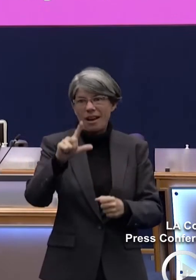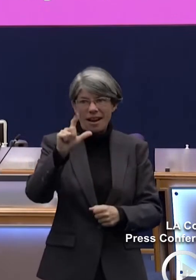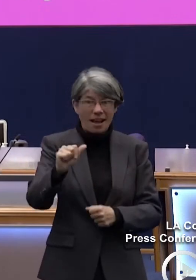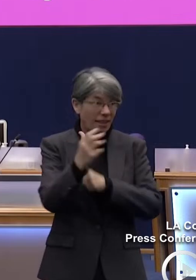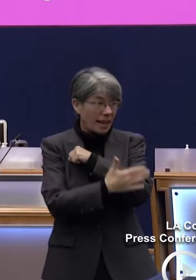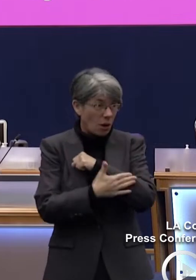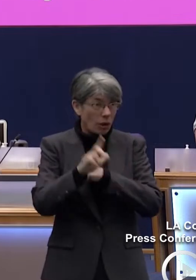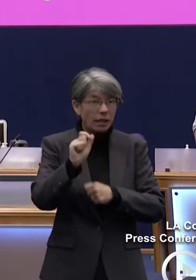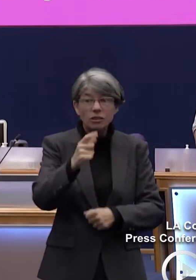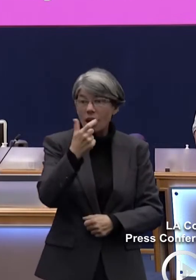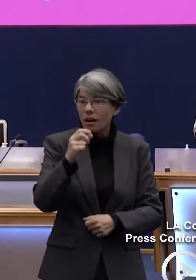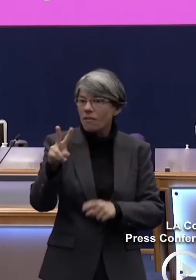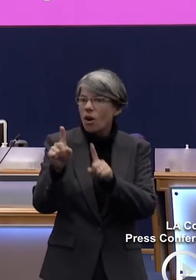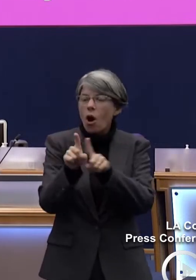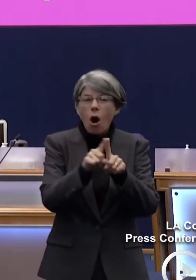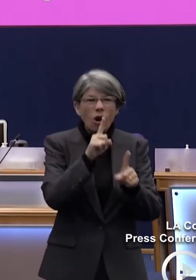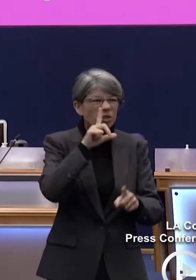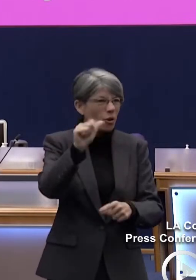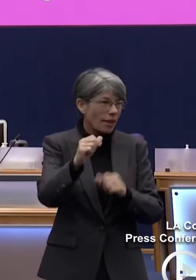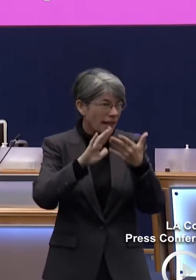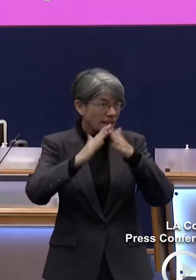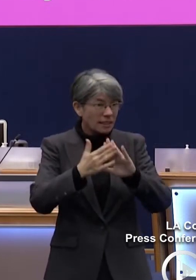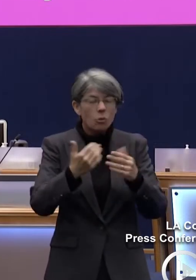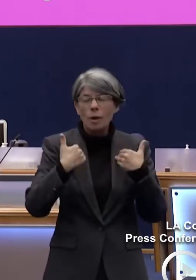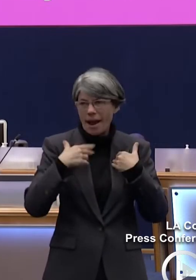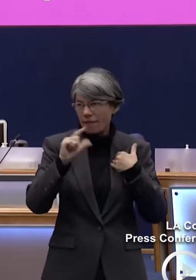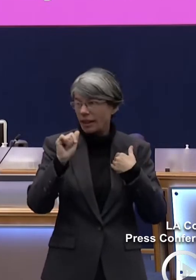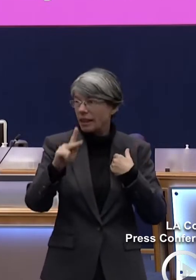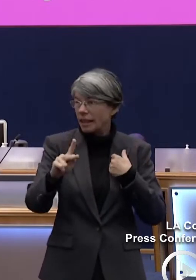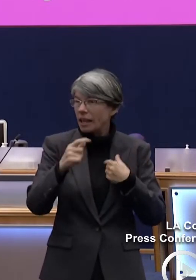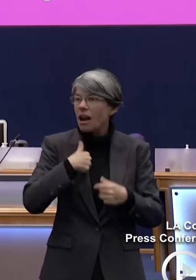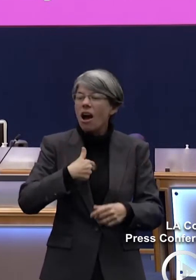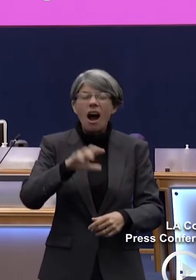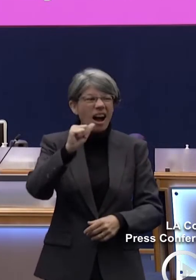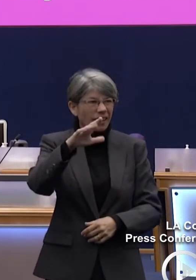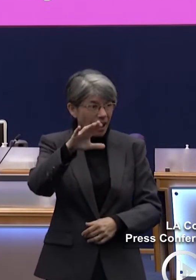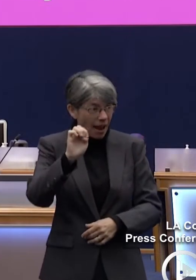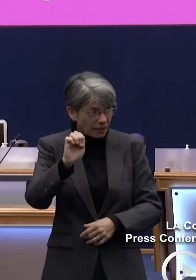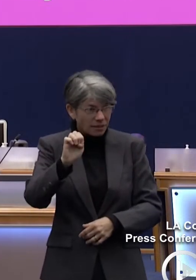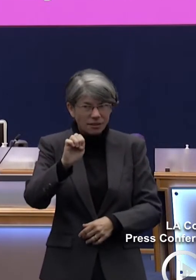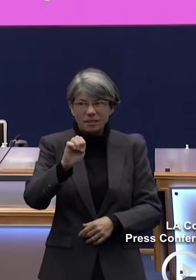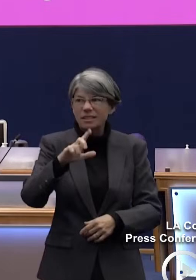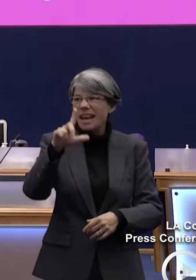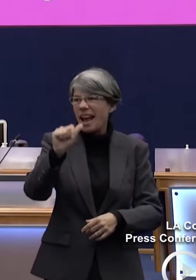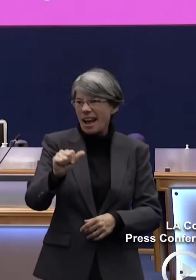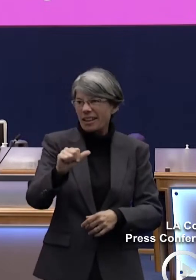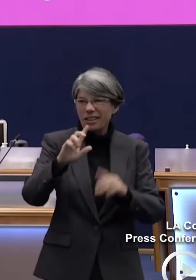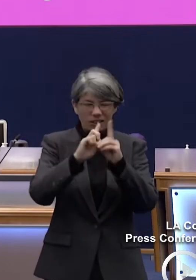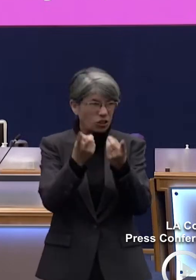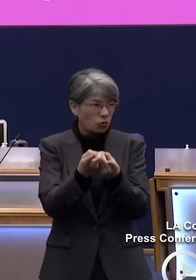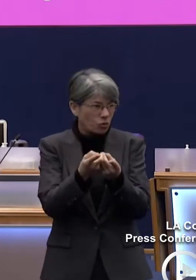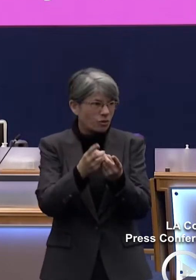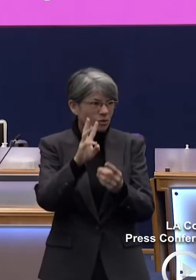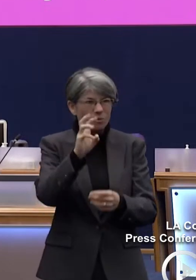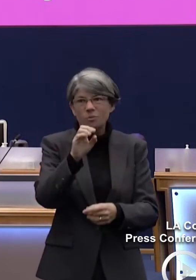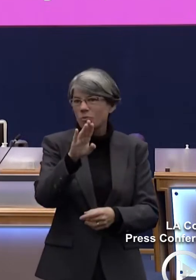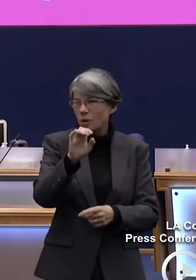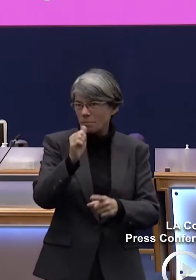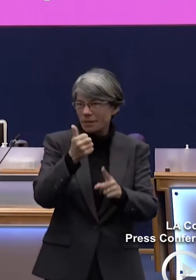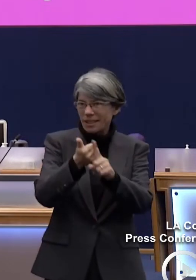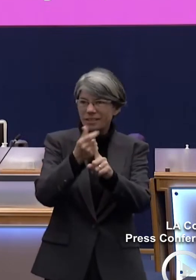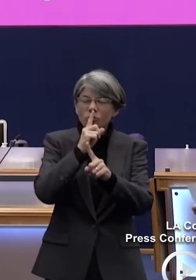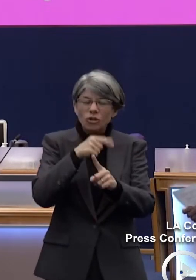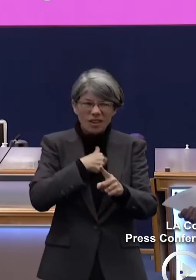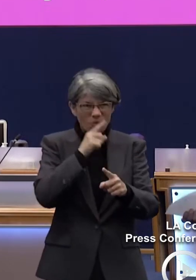recovery.lacounty.gov, also on the LA City website there's a link, and on the Army Corps of Engineers Los Angeles District website there's also a